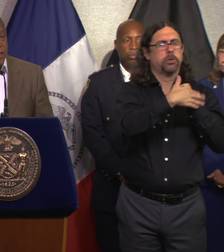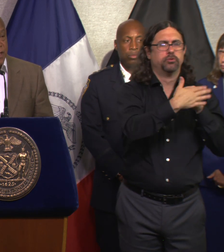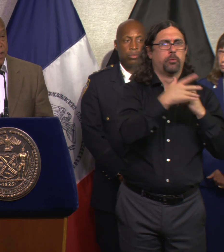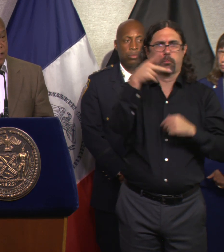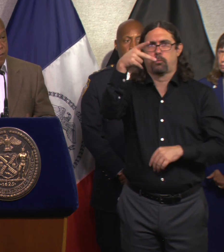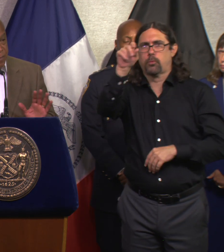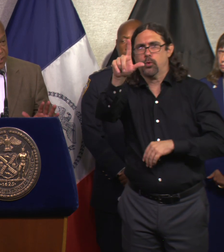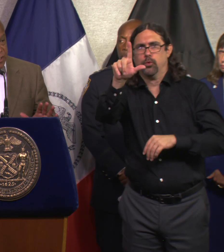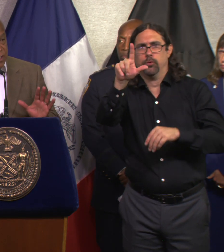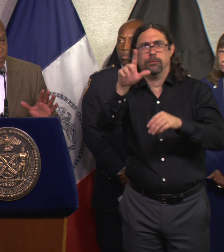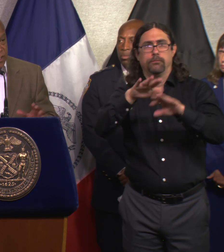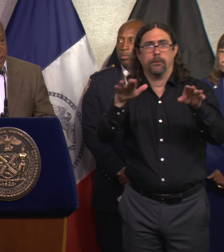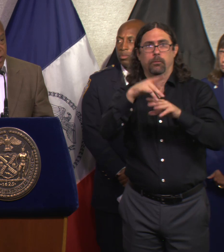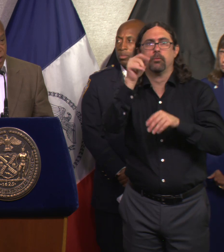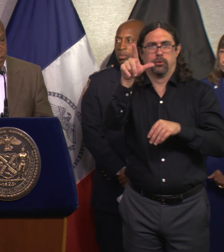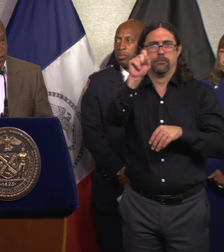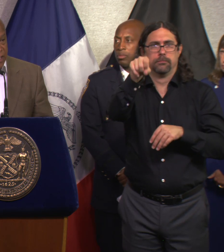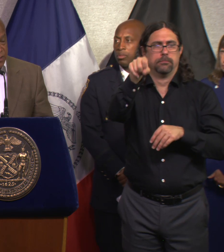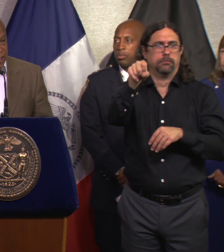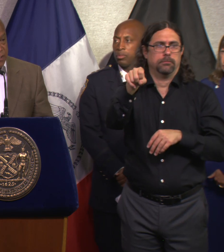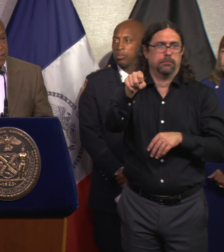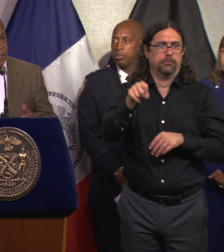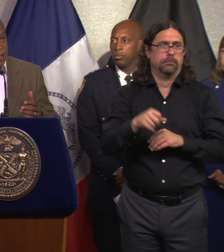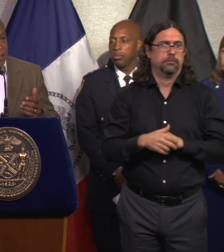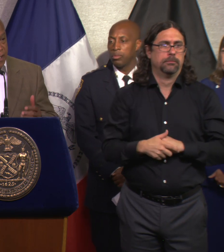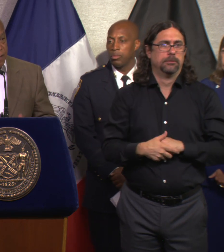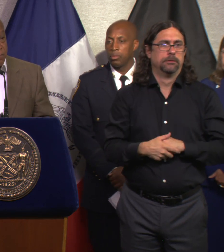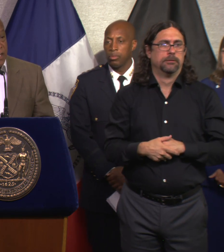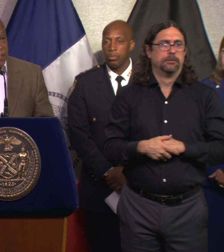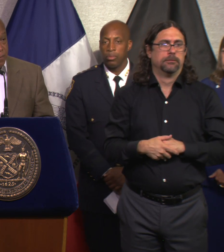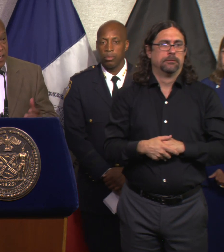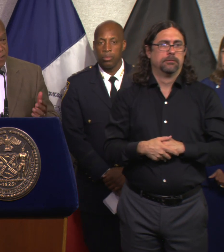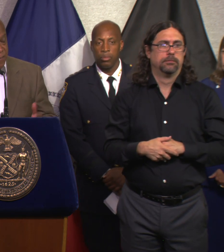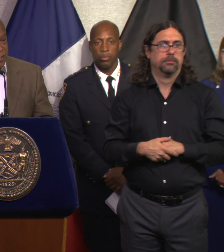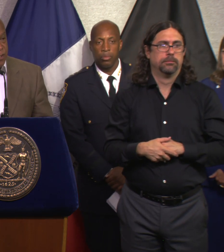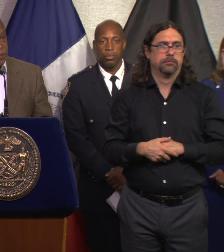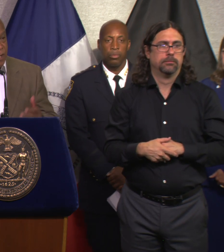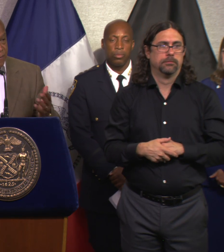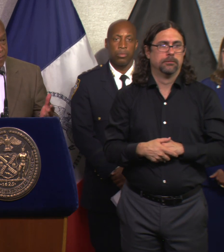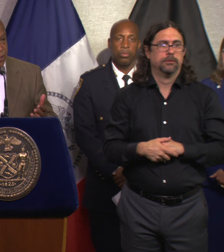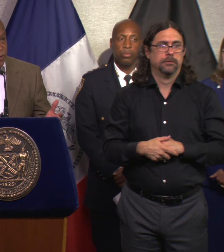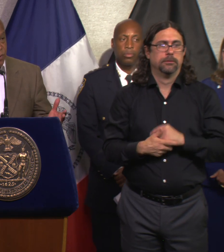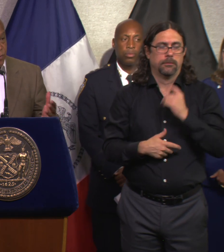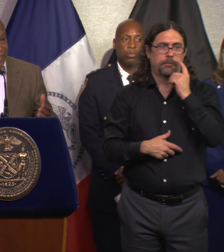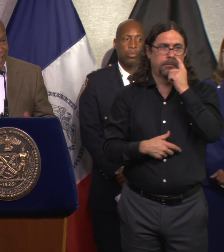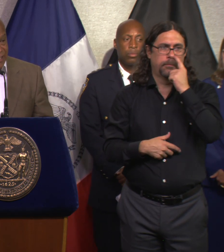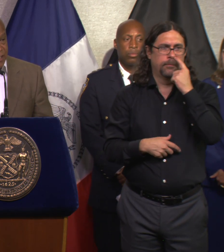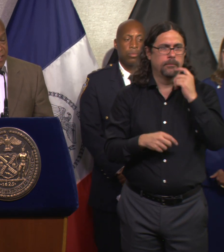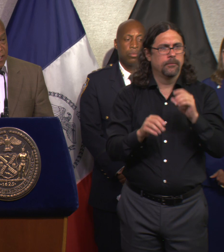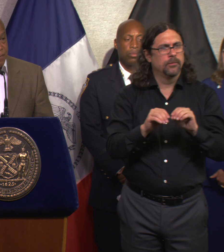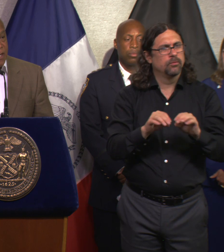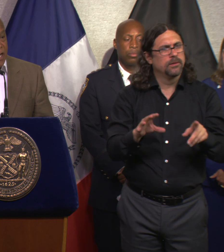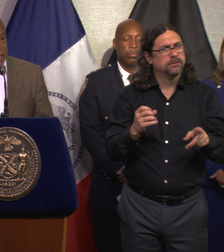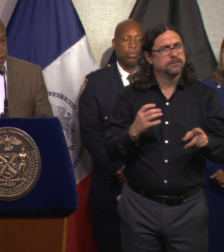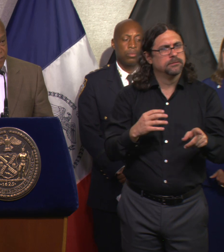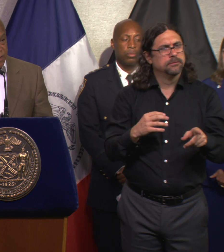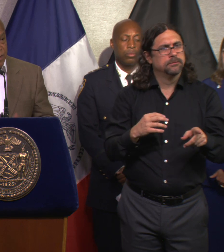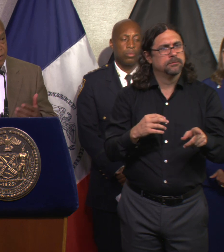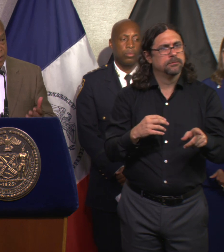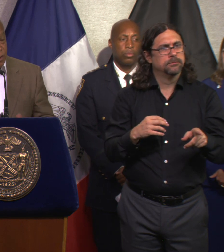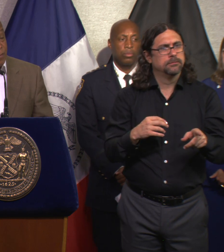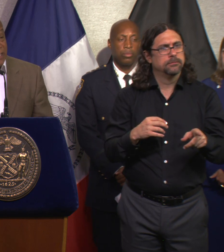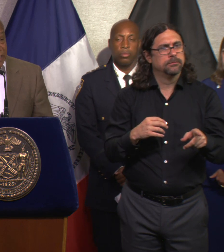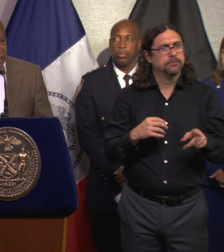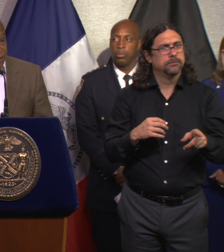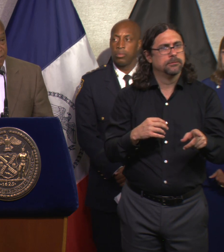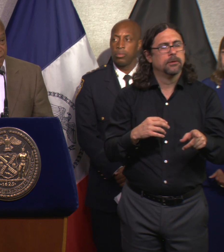city. For beaches, they will continue to close at 6. They get millions and millions of visitors. We have to make sure we can get to clean them and service them